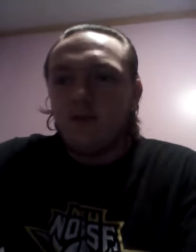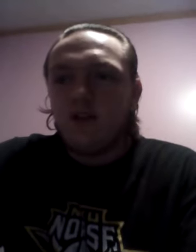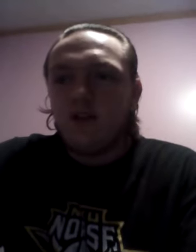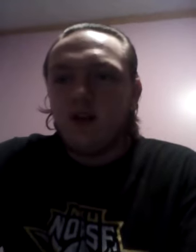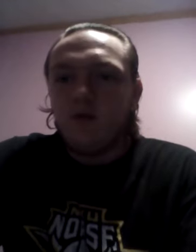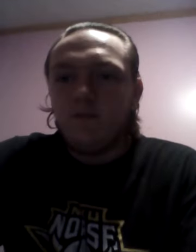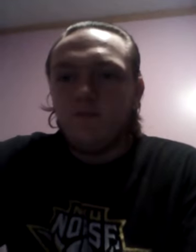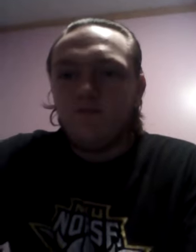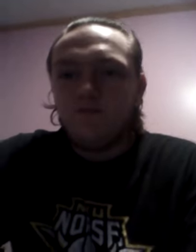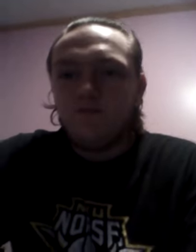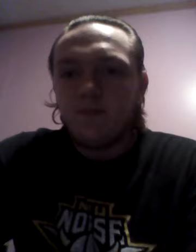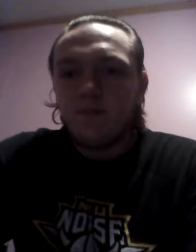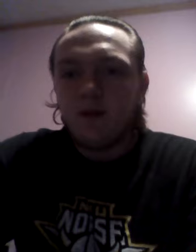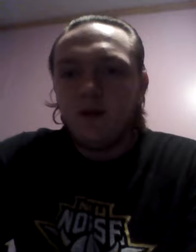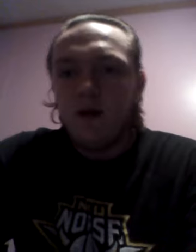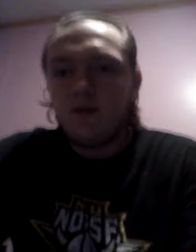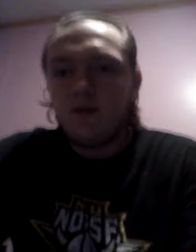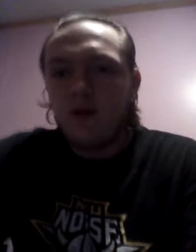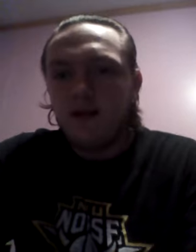Francisco. Also latest,